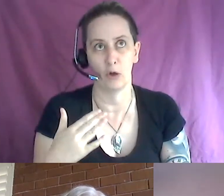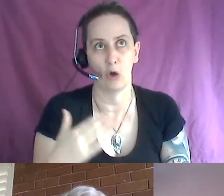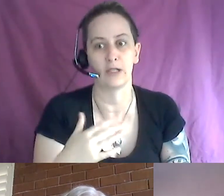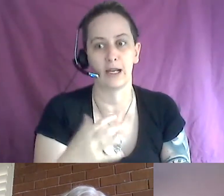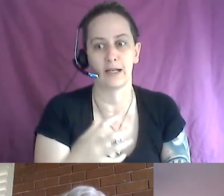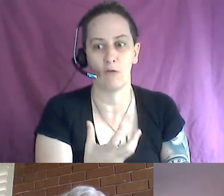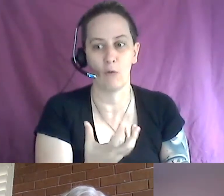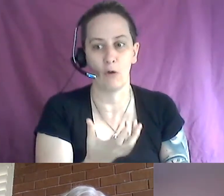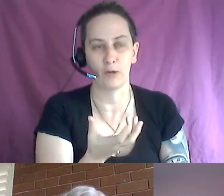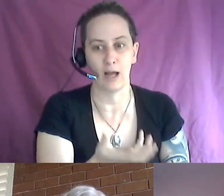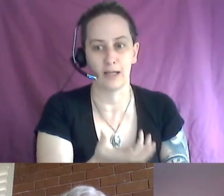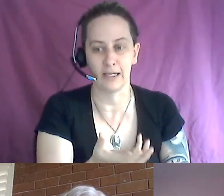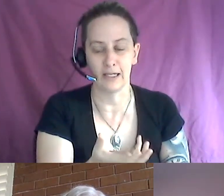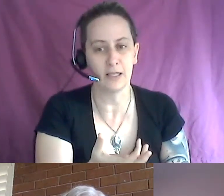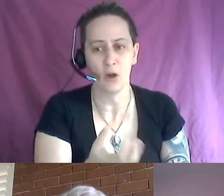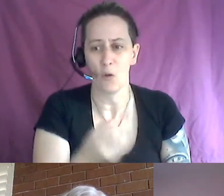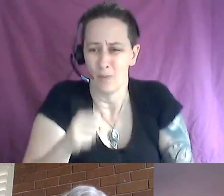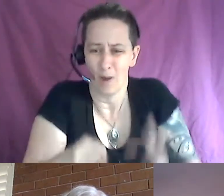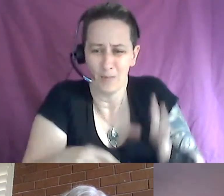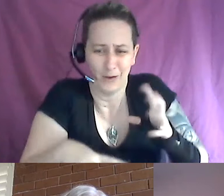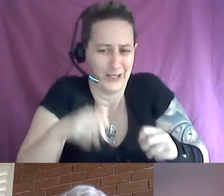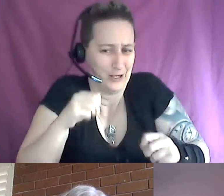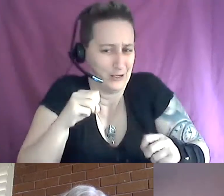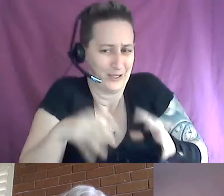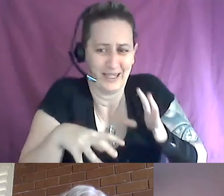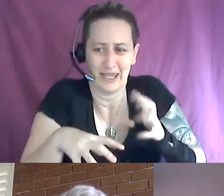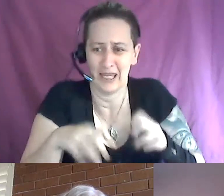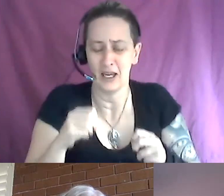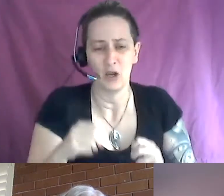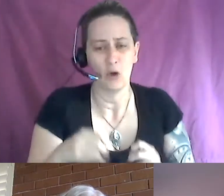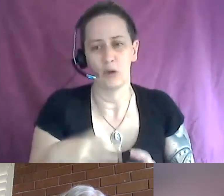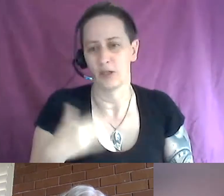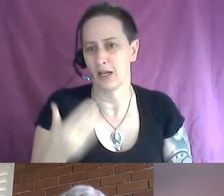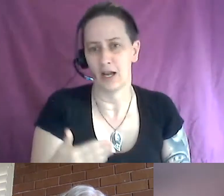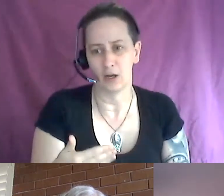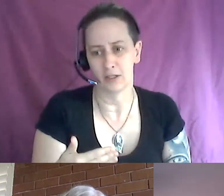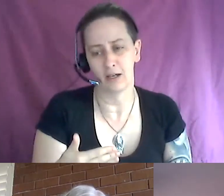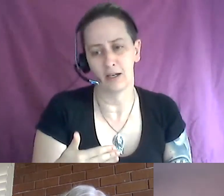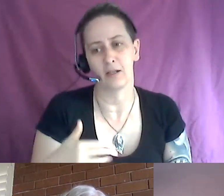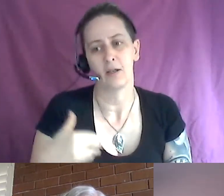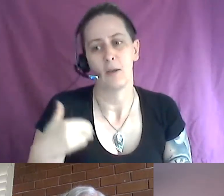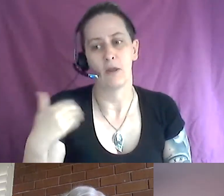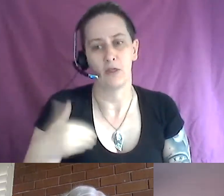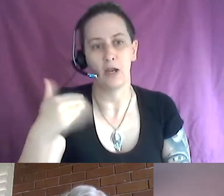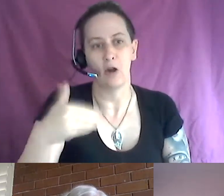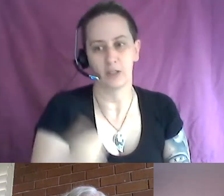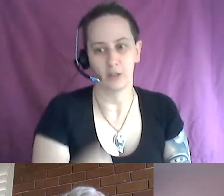on the context of what the mud is. We might be using that it's really thick or that the car got stuck in it, but then I